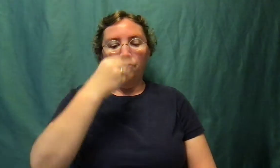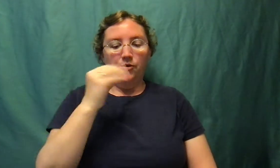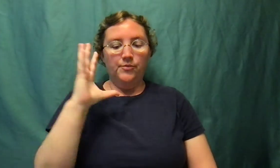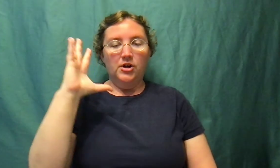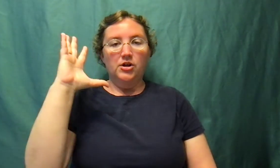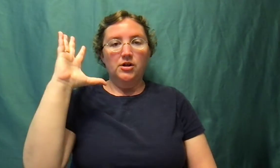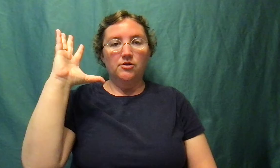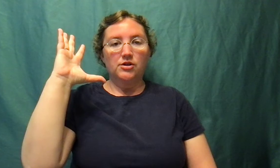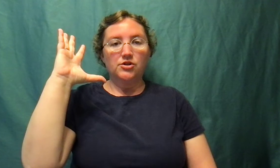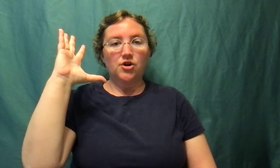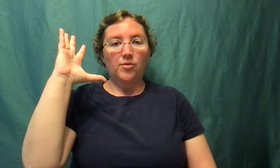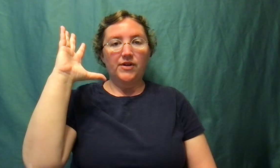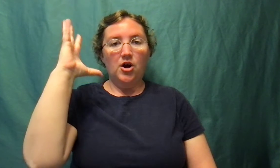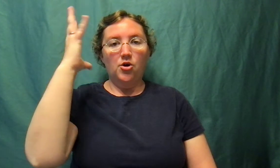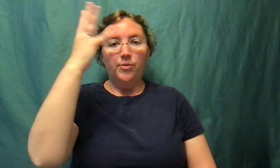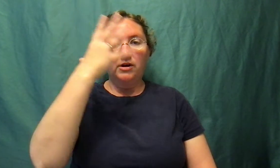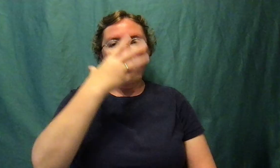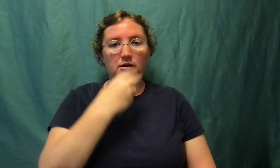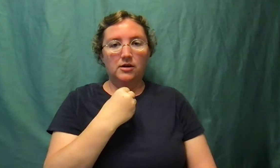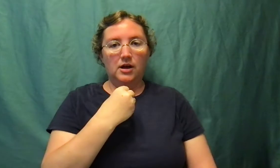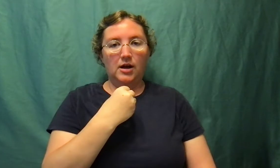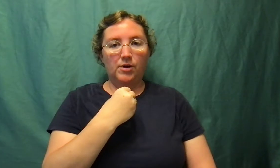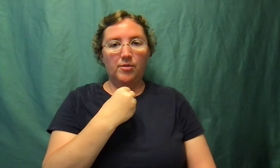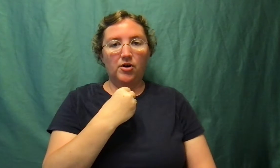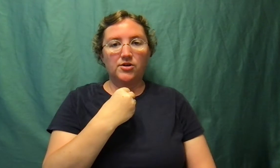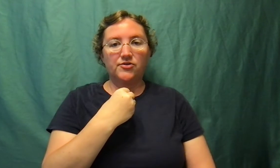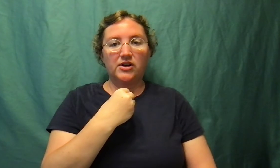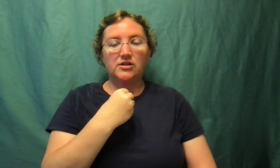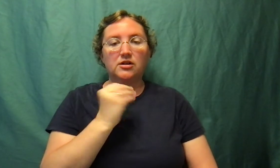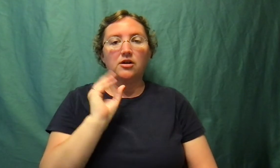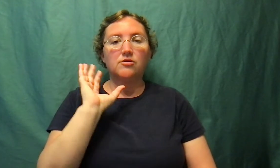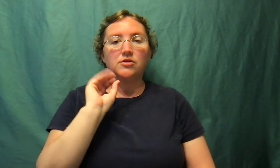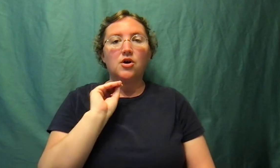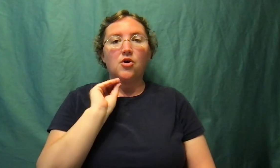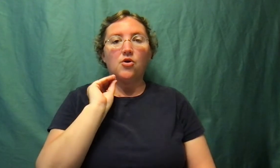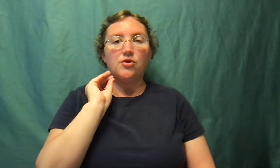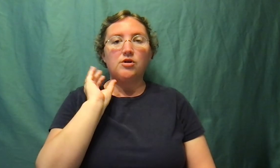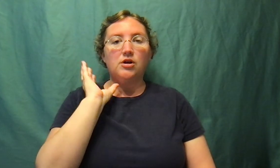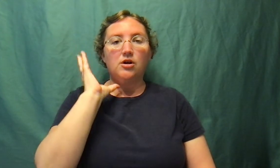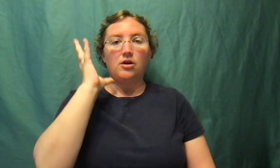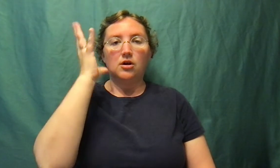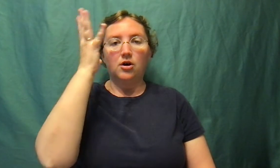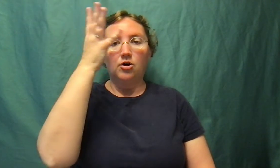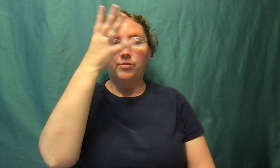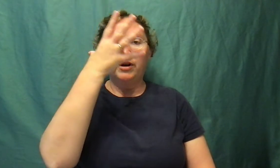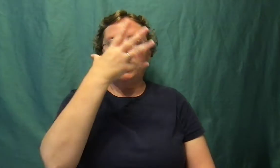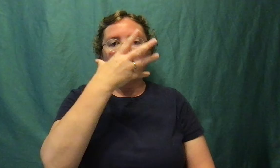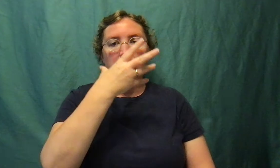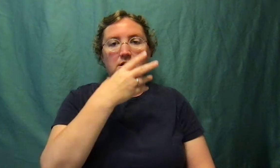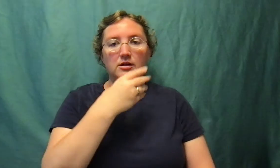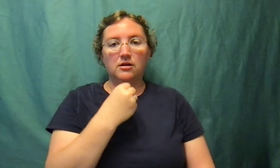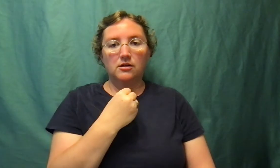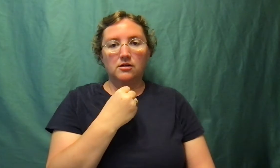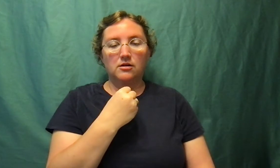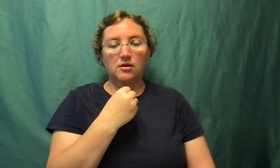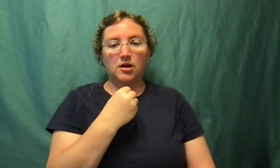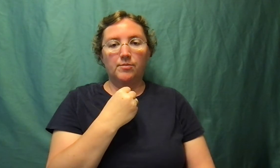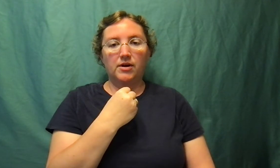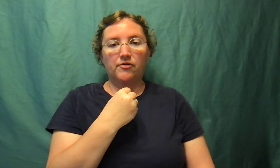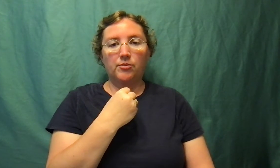Beautiful. You can start with it open and come across your face to closed, or you can open it up from